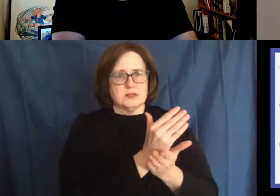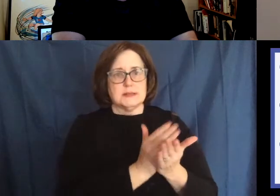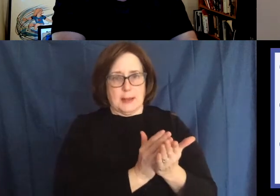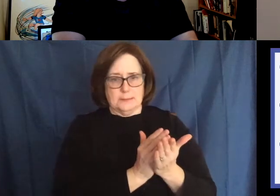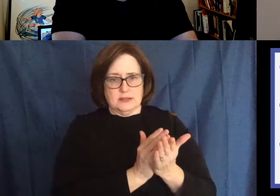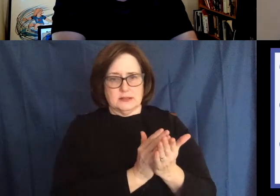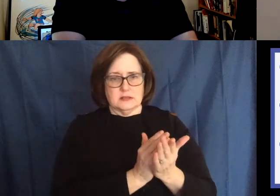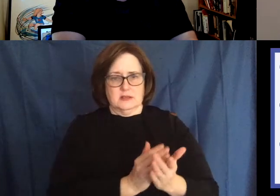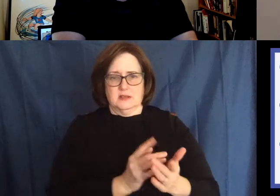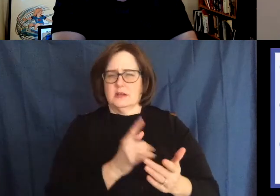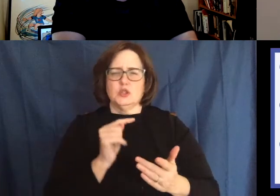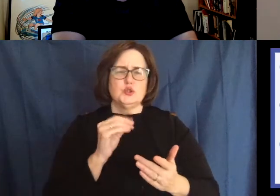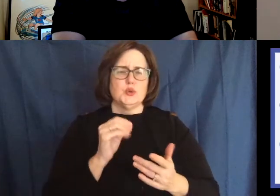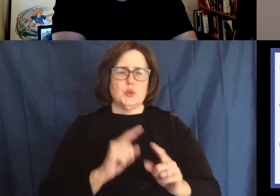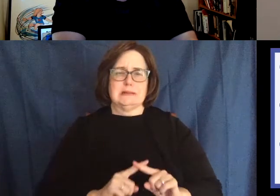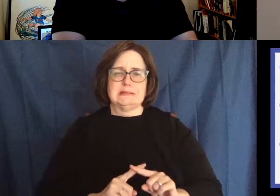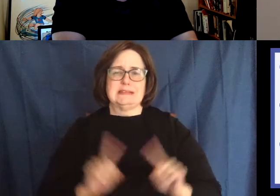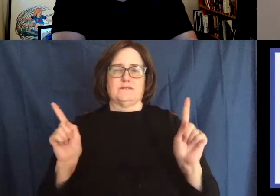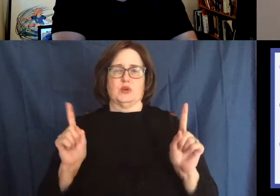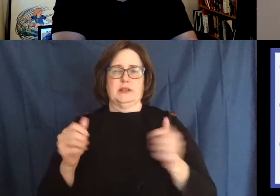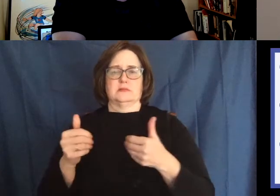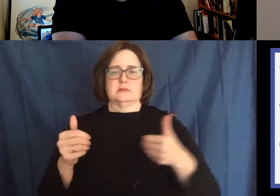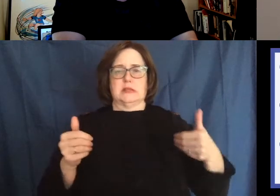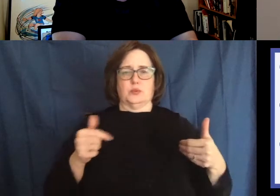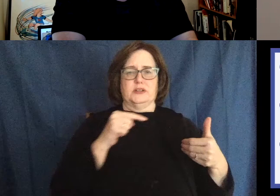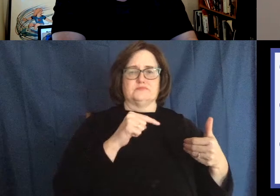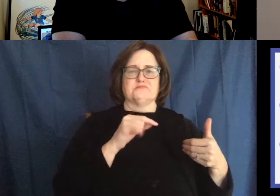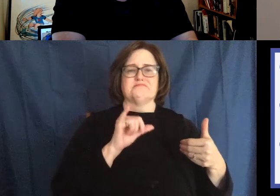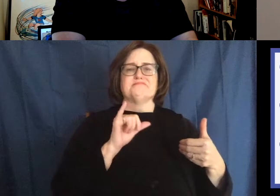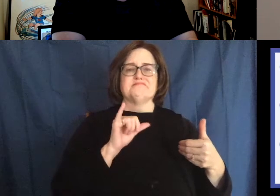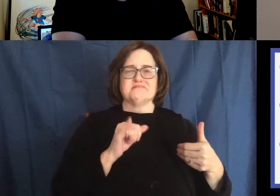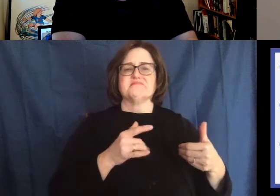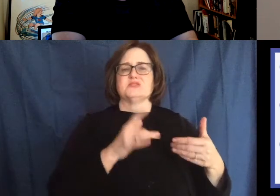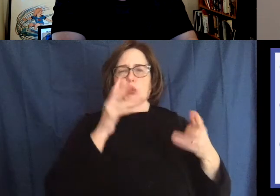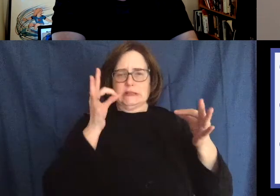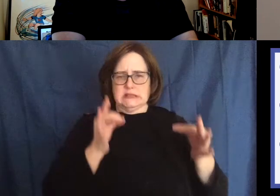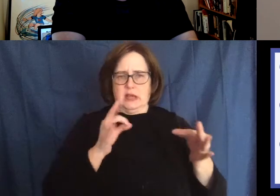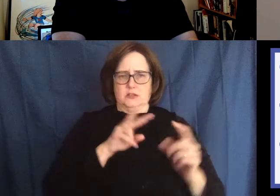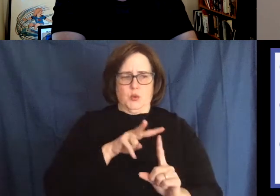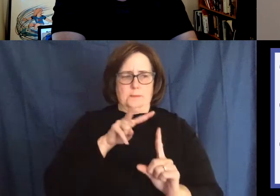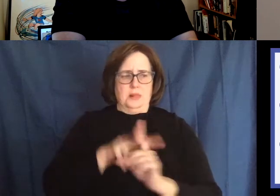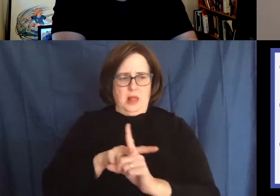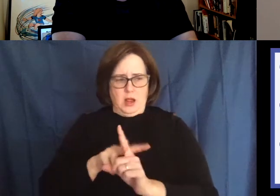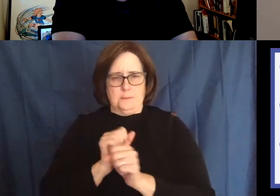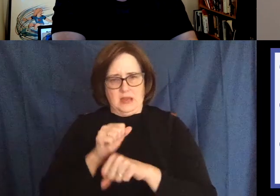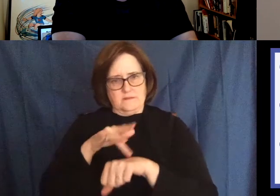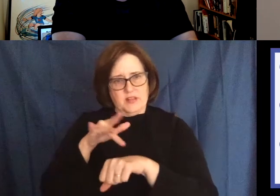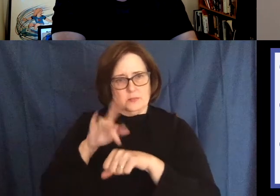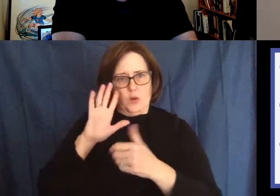differentiating them too much. So this was then made inclusive to all, I exaggerate when I say all learners,